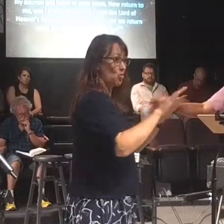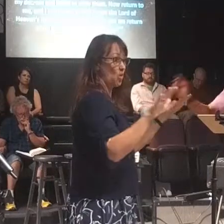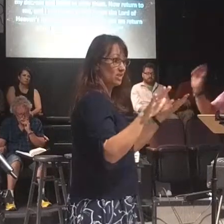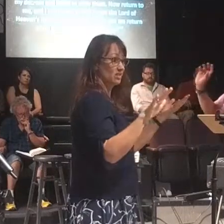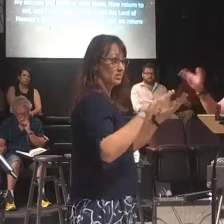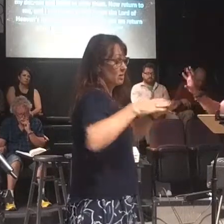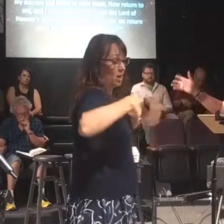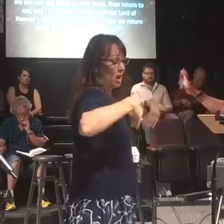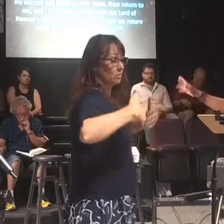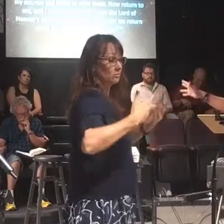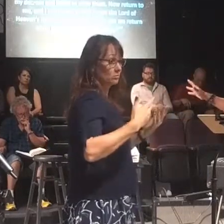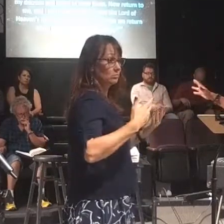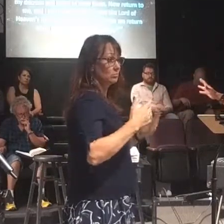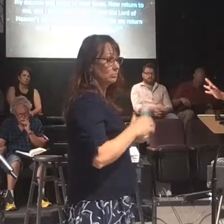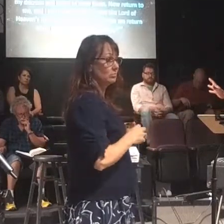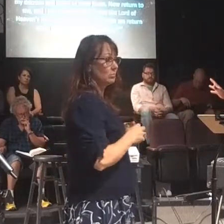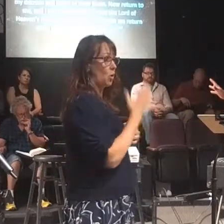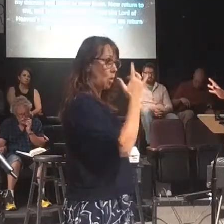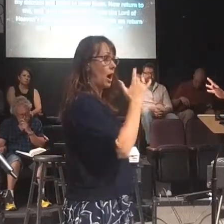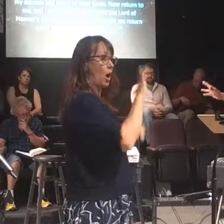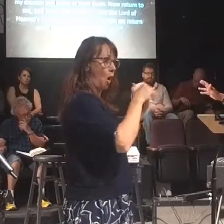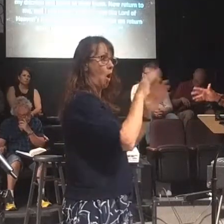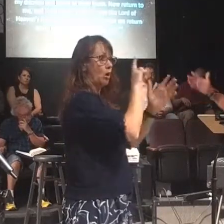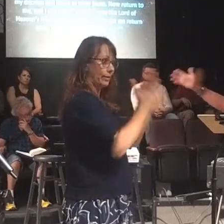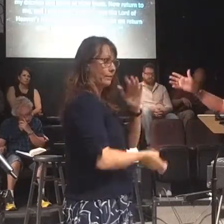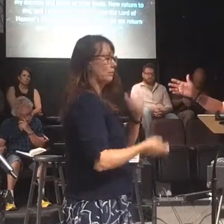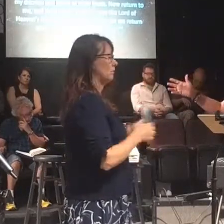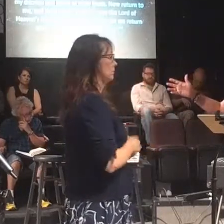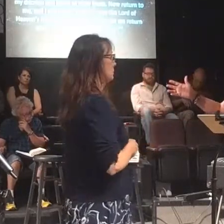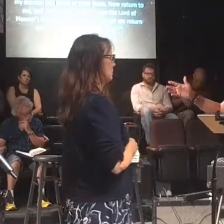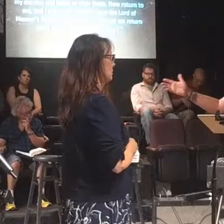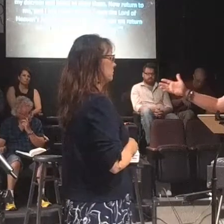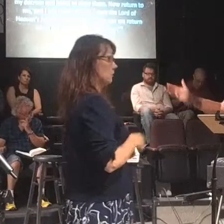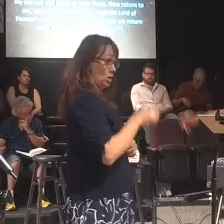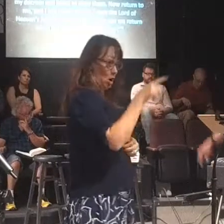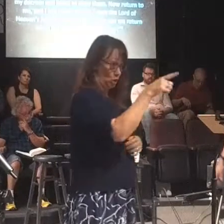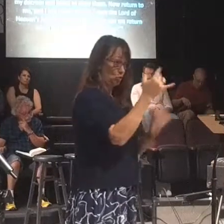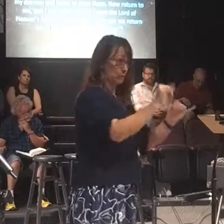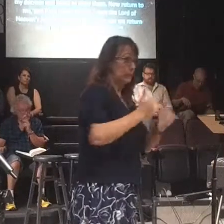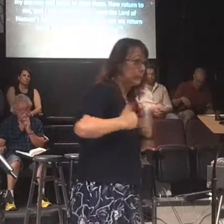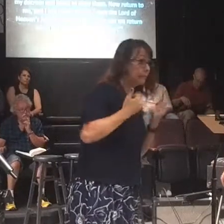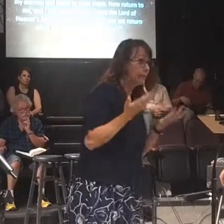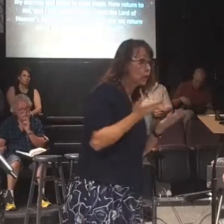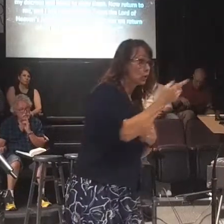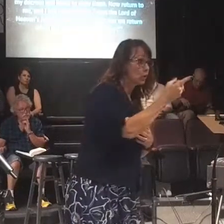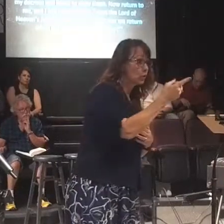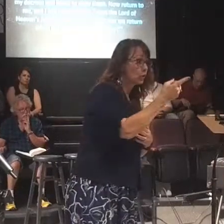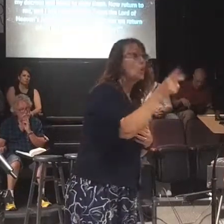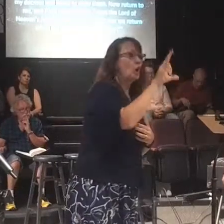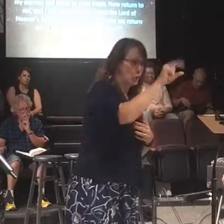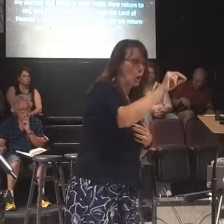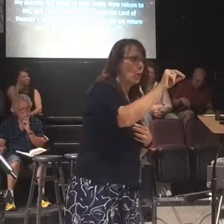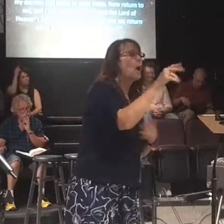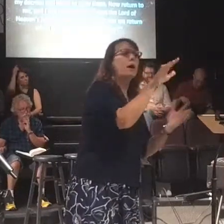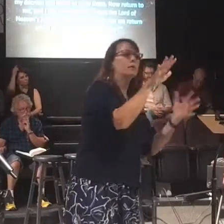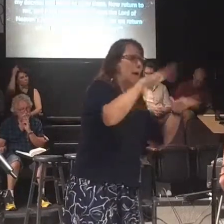You know, it sort of resets the perspective. When he goes, are you destroyed? No, it means that I love you.